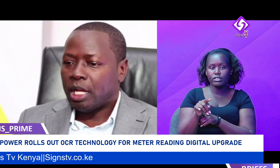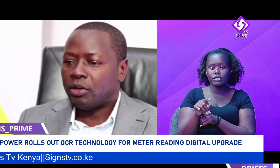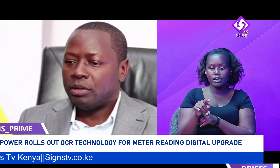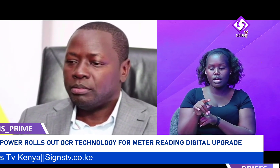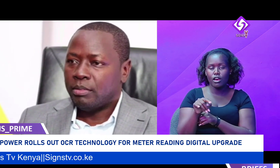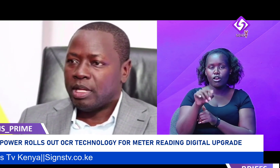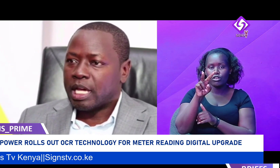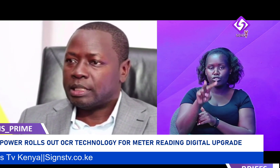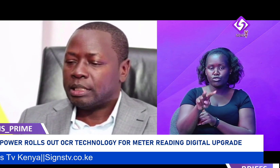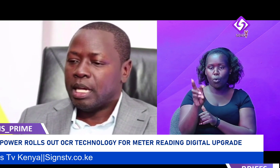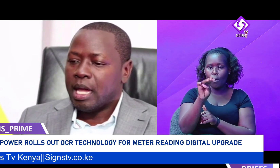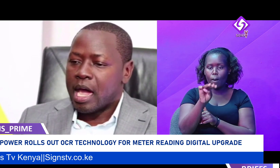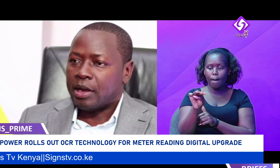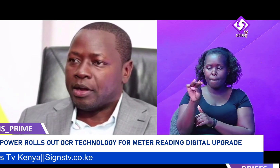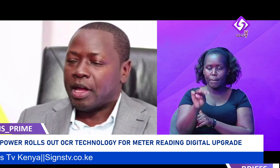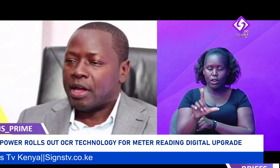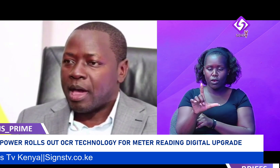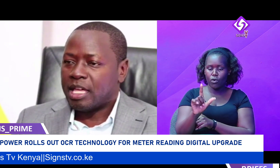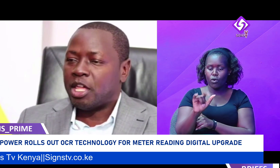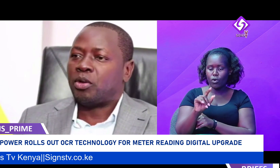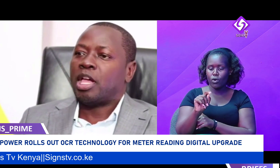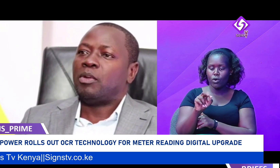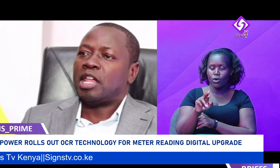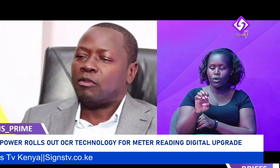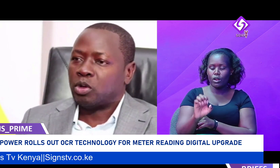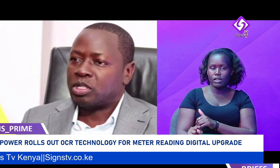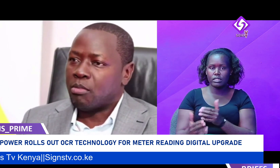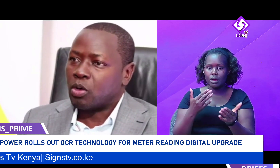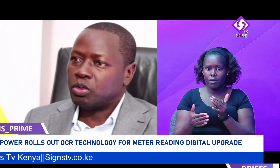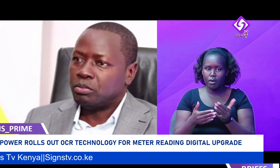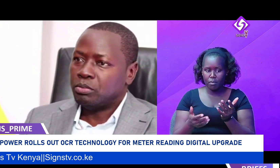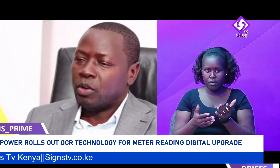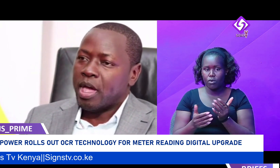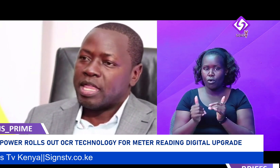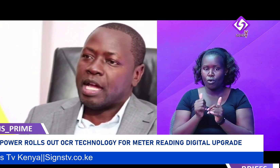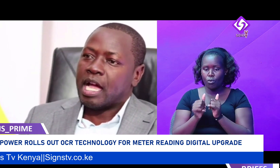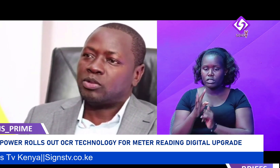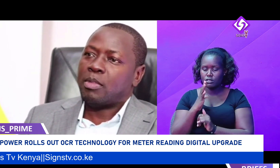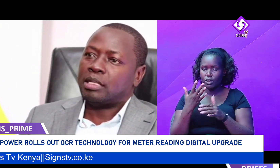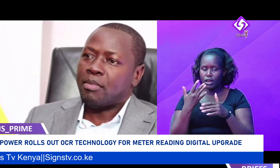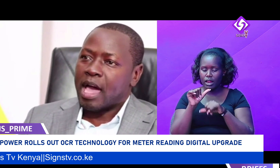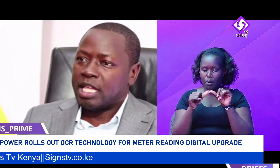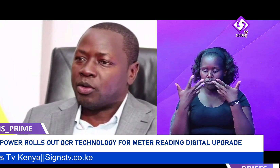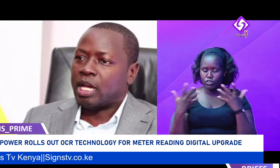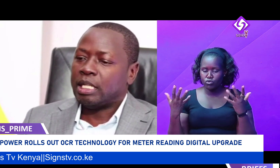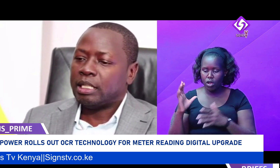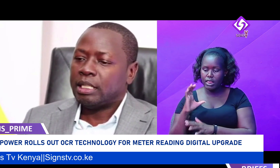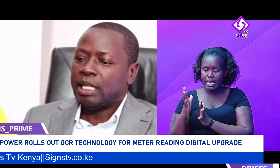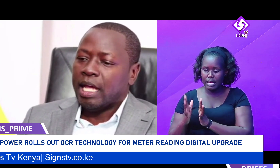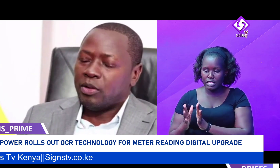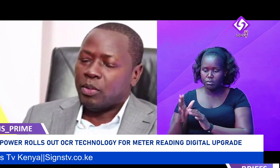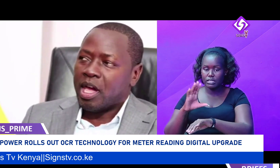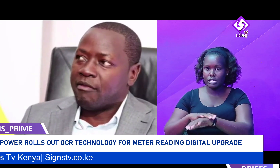8.2 million meters are either the token one that I've talked about, where the customers buy the